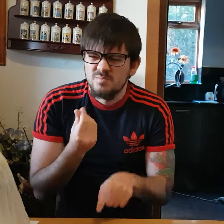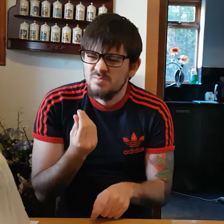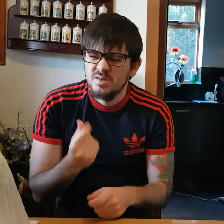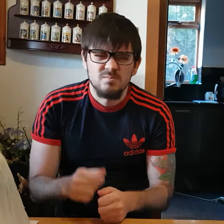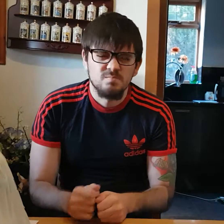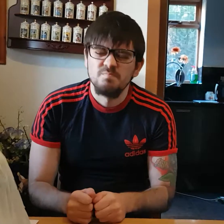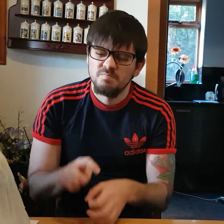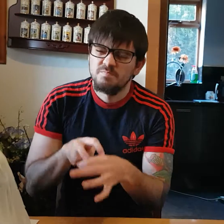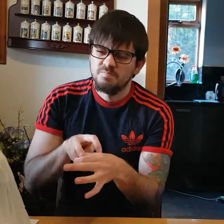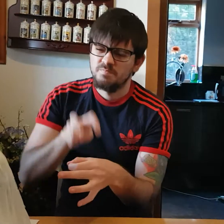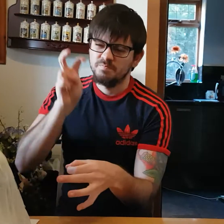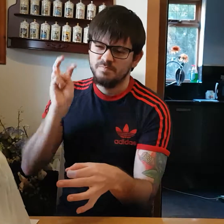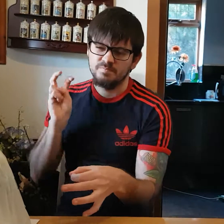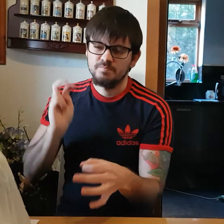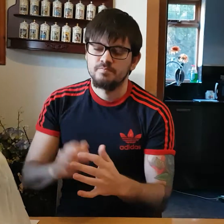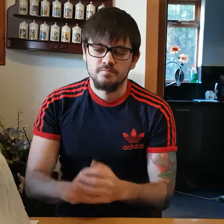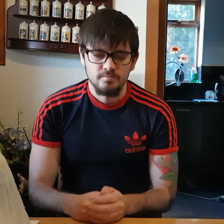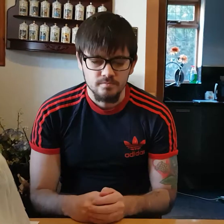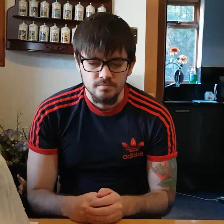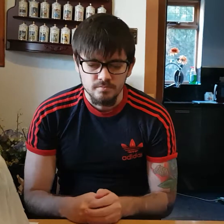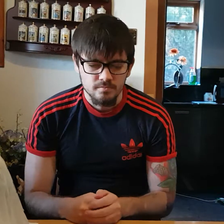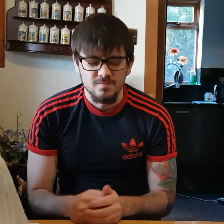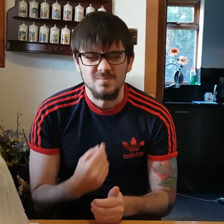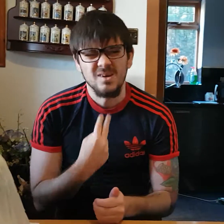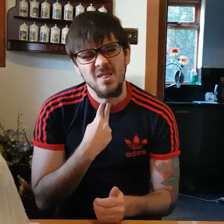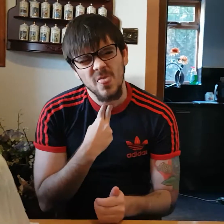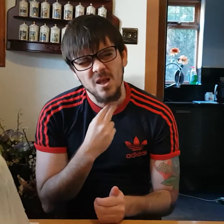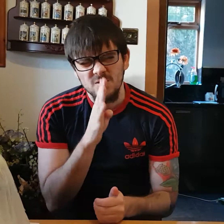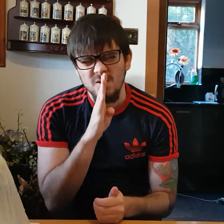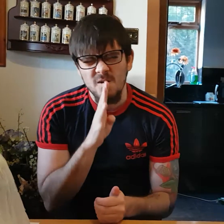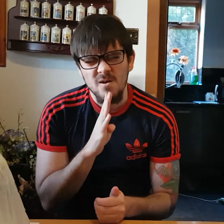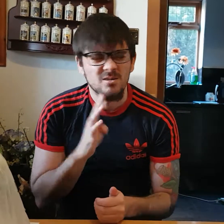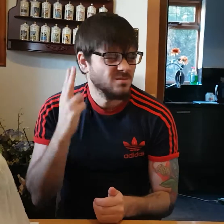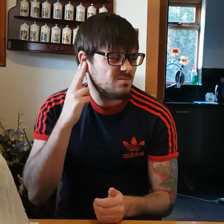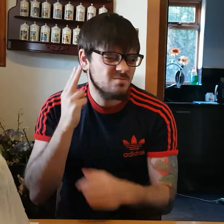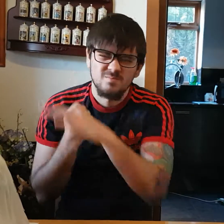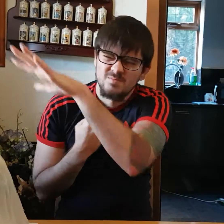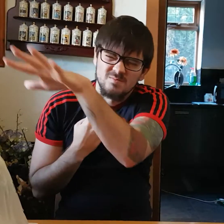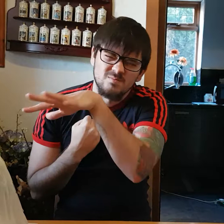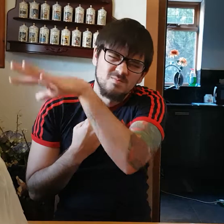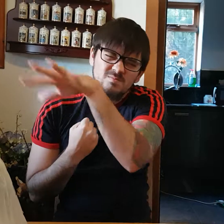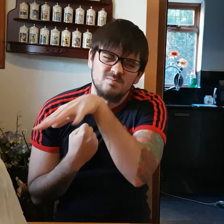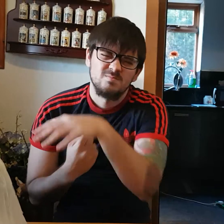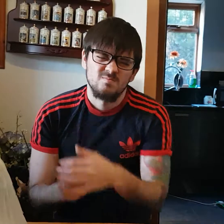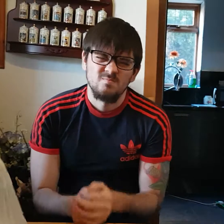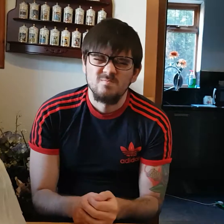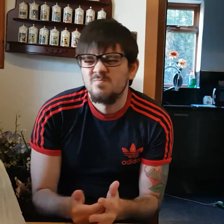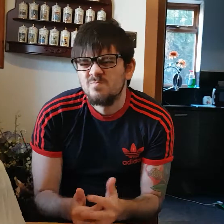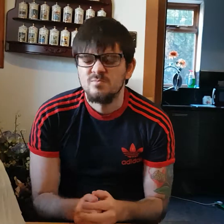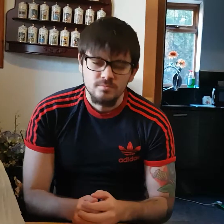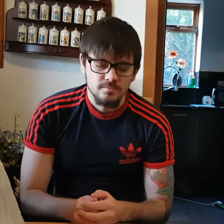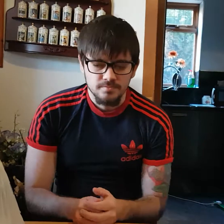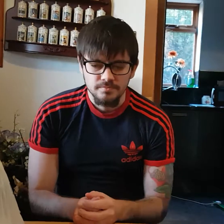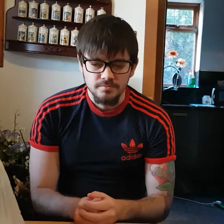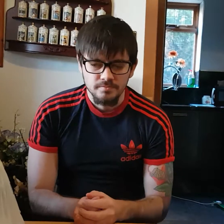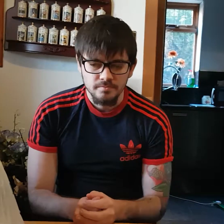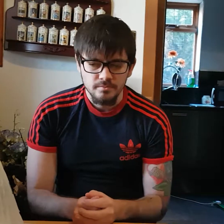good at all. Yes, so I did pull out. I was disappointed and sad that